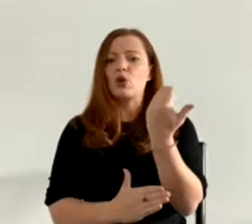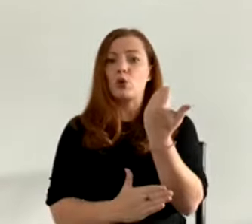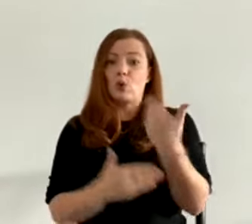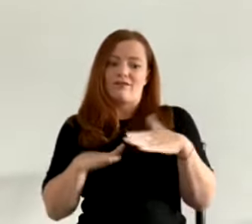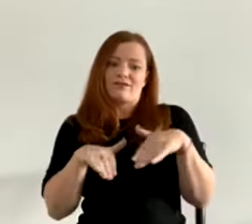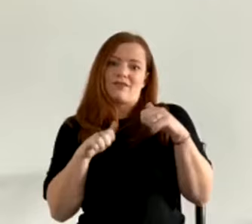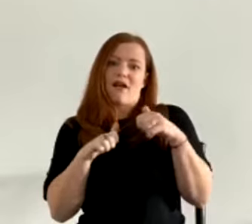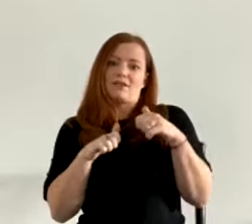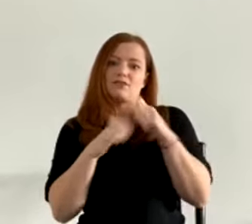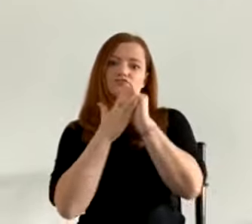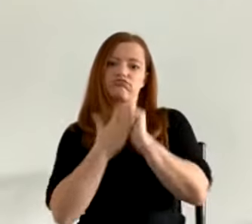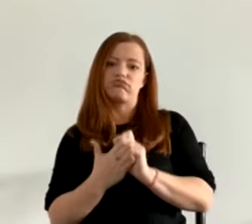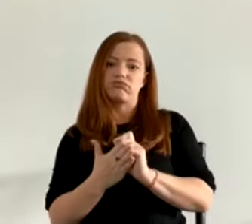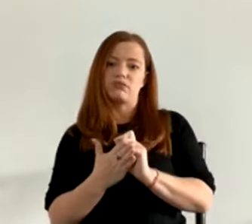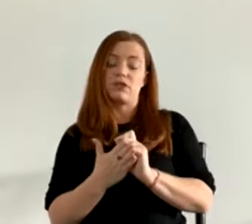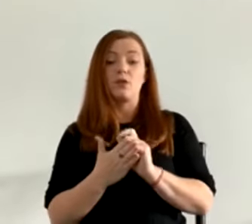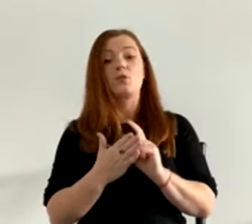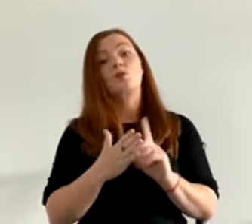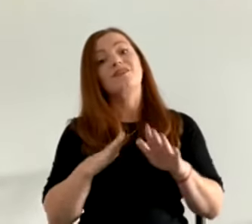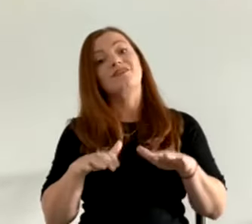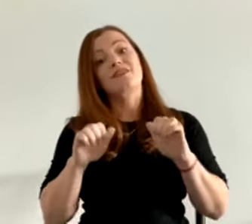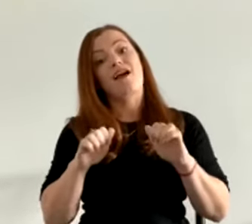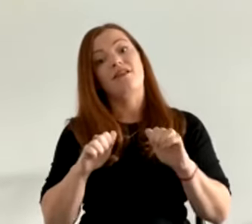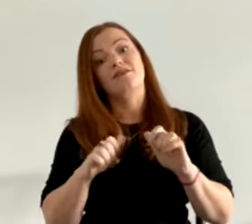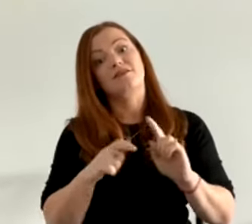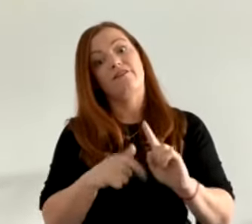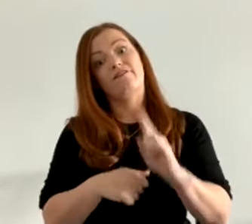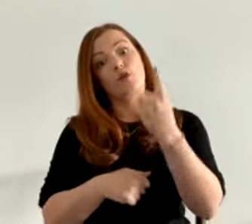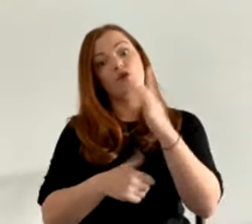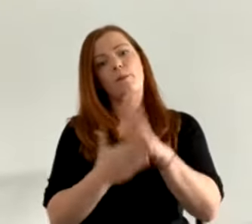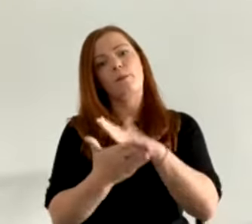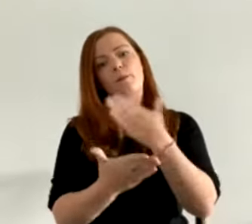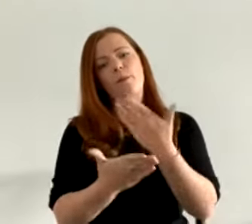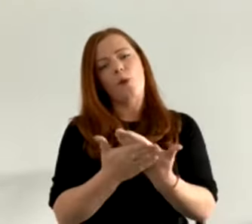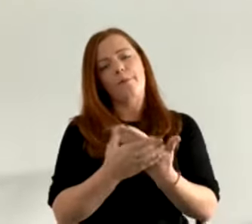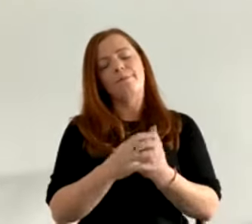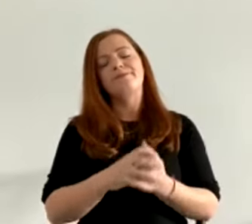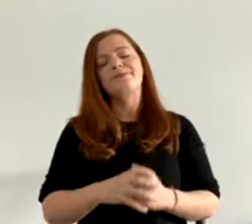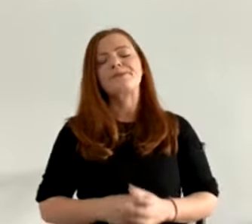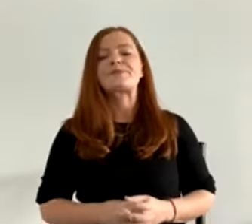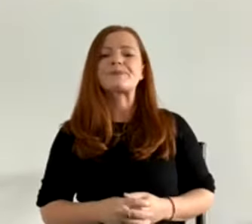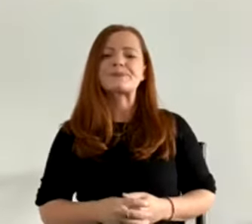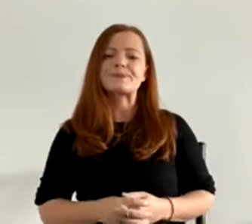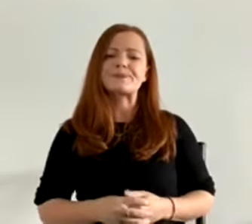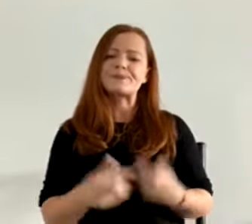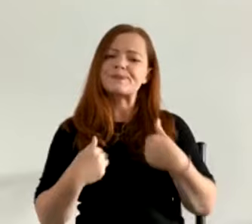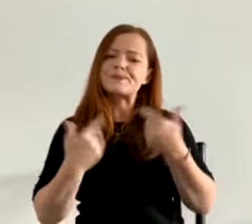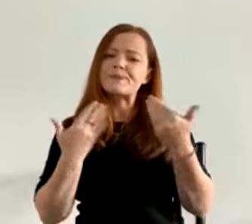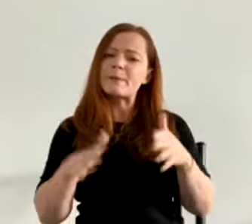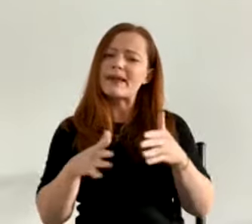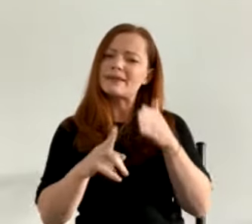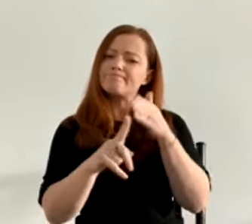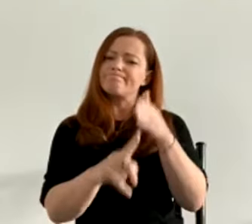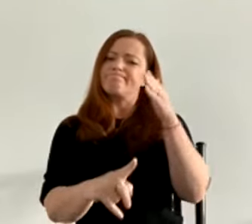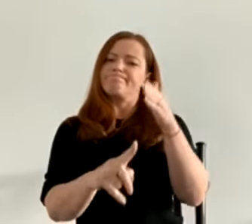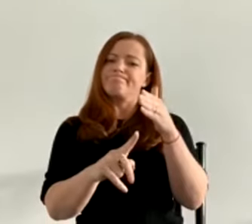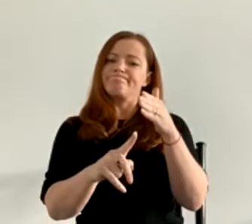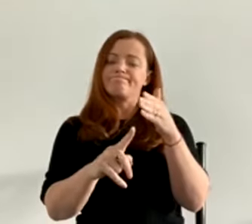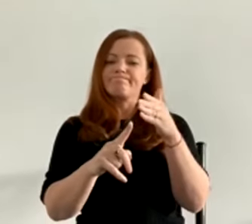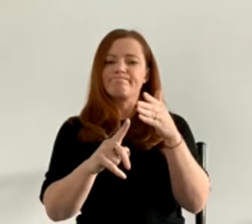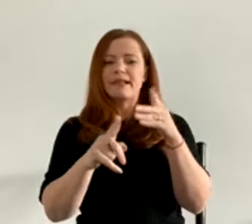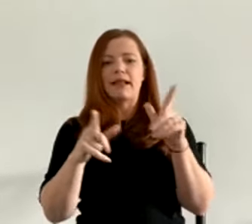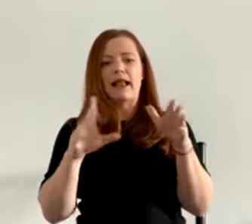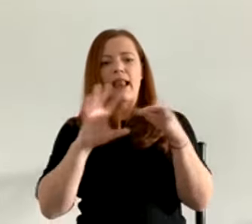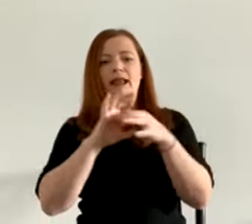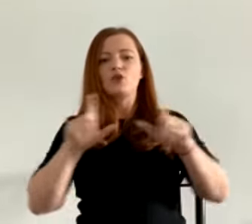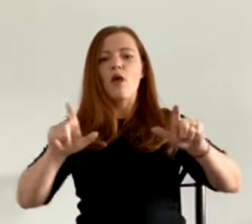I'm going to start with the first poem. And one of the things that I've noticed about lockdown easing is